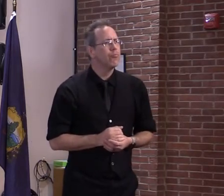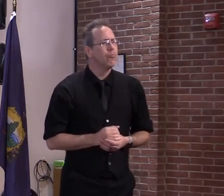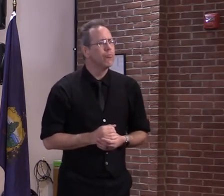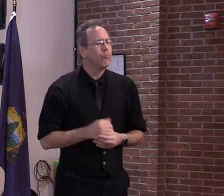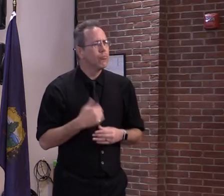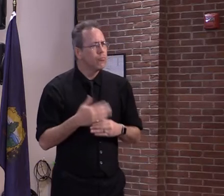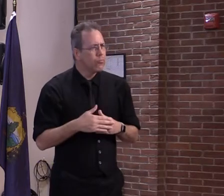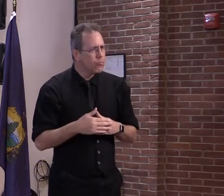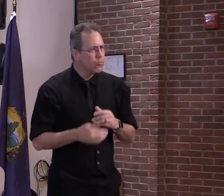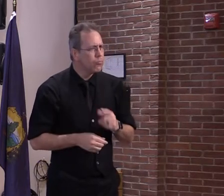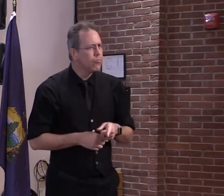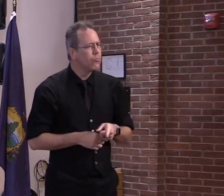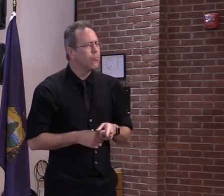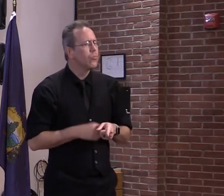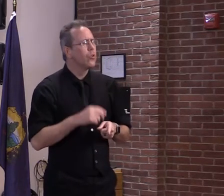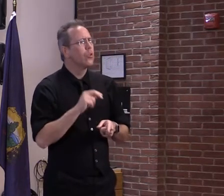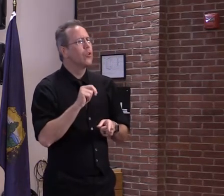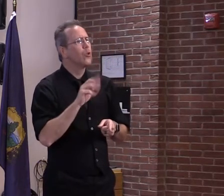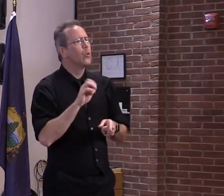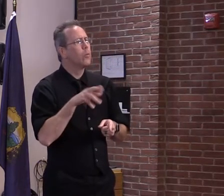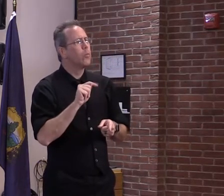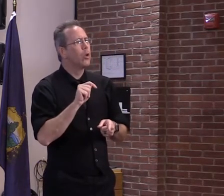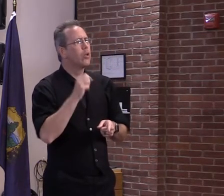Ed Barber, Newport Daily Express.